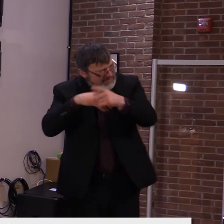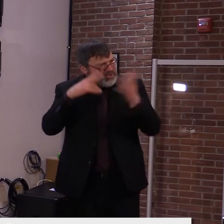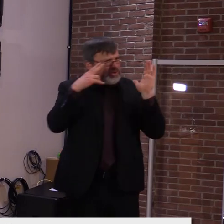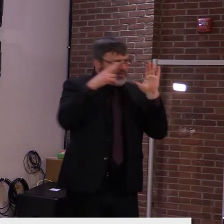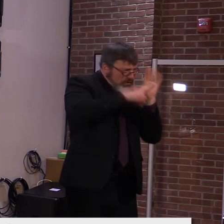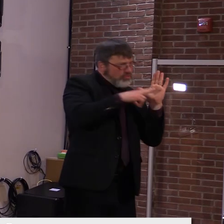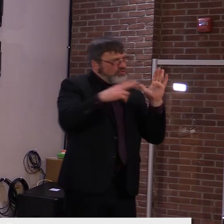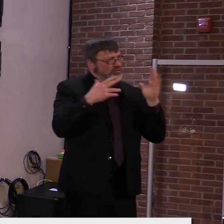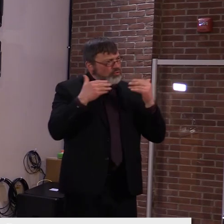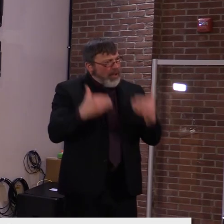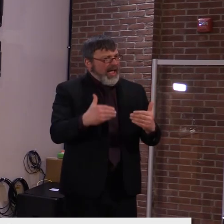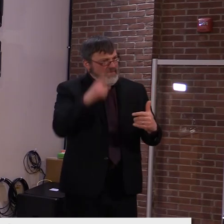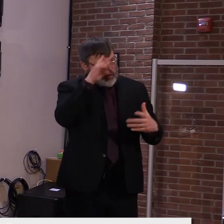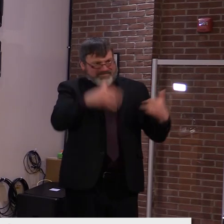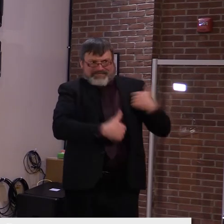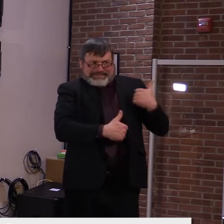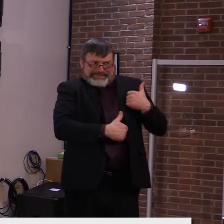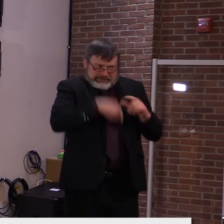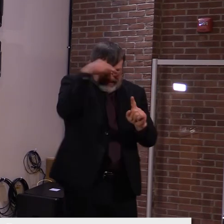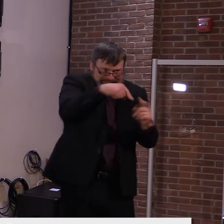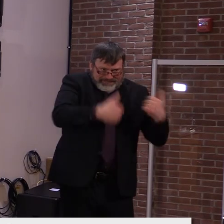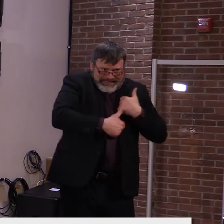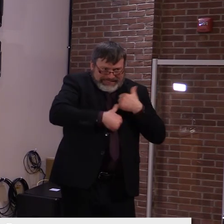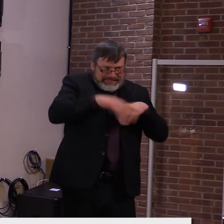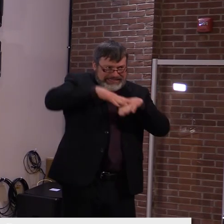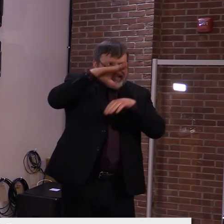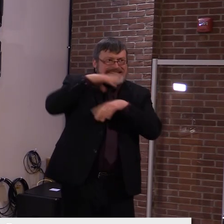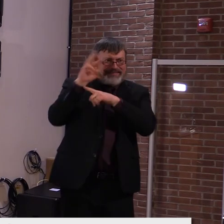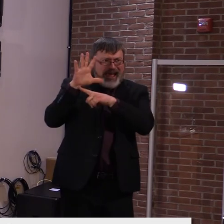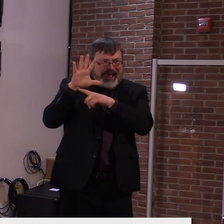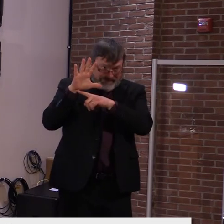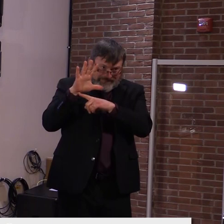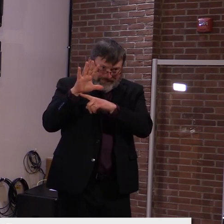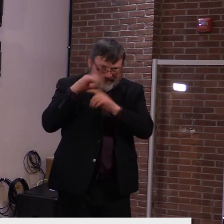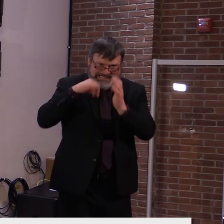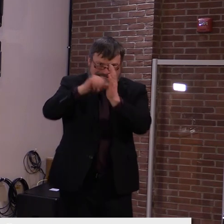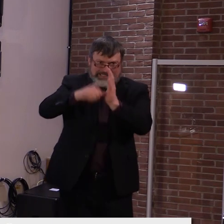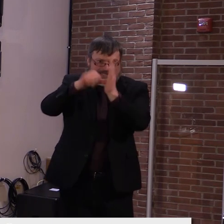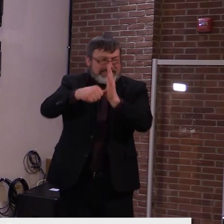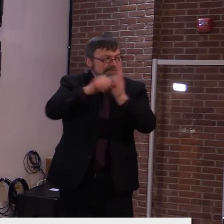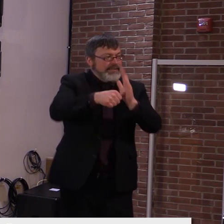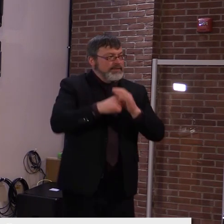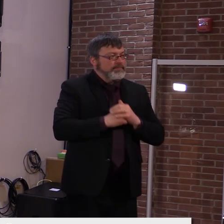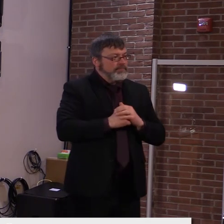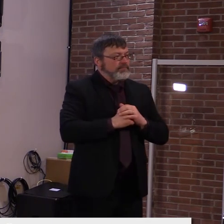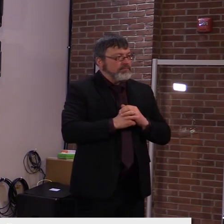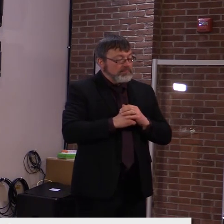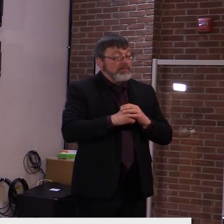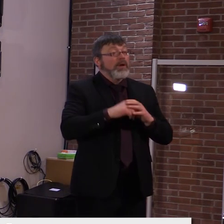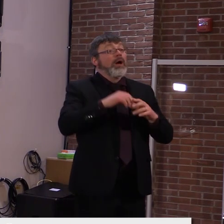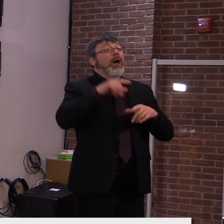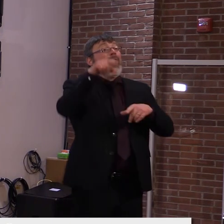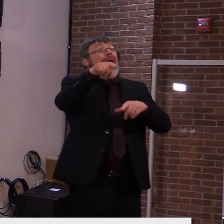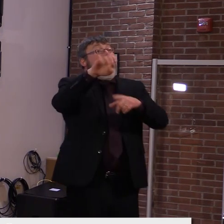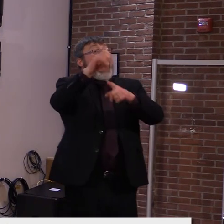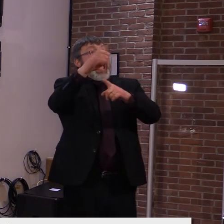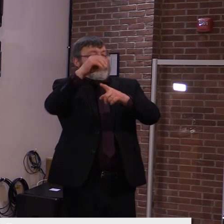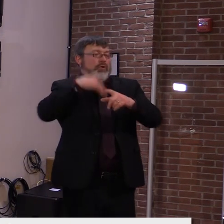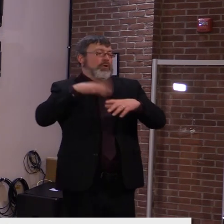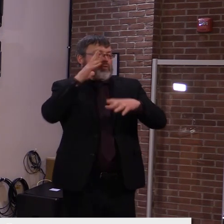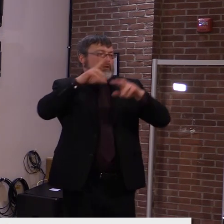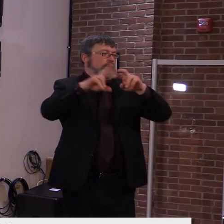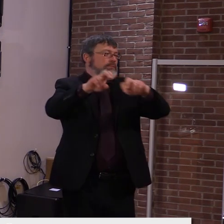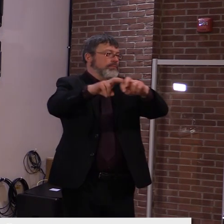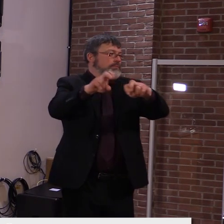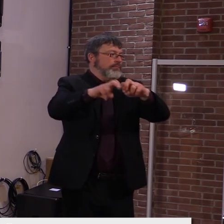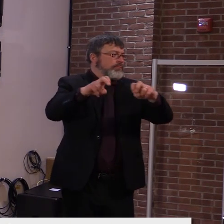into what the VA is doing, but again, I've heard nothing but kudos about what's been going on at the Champlain Valley